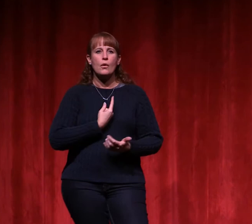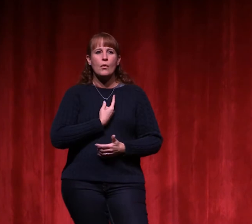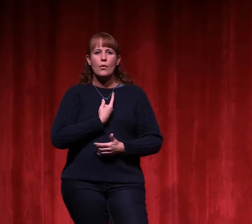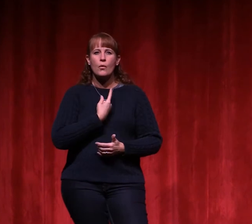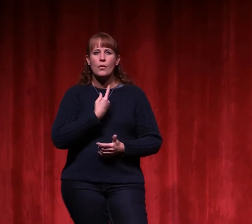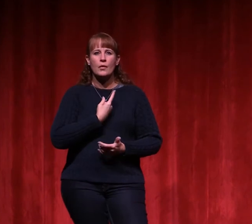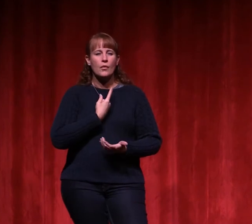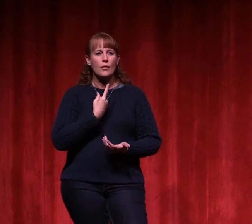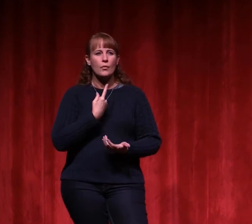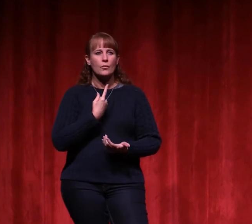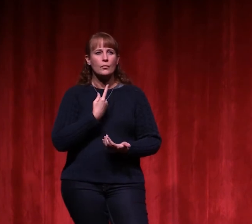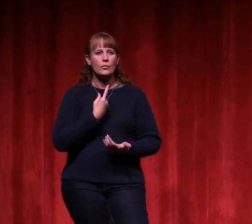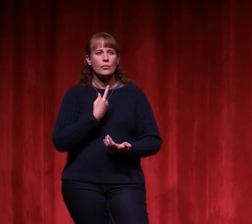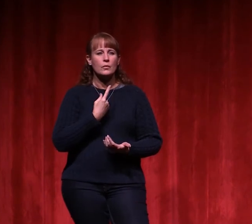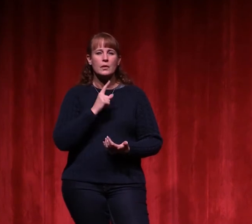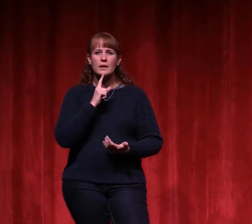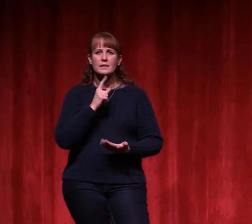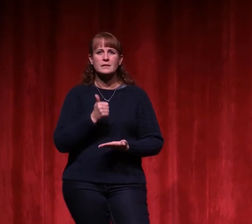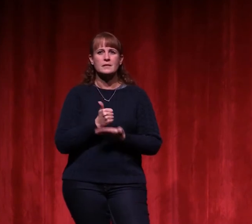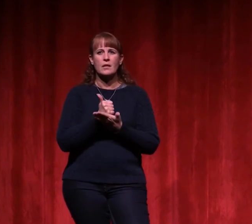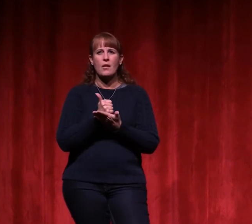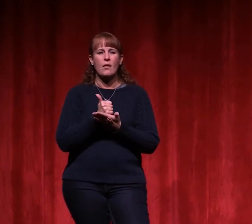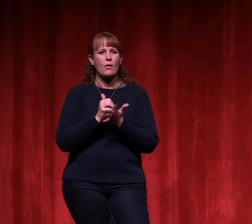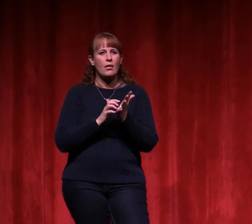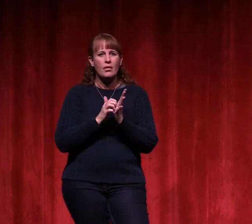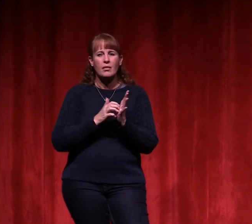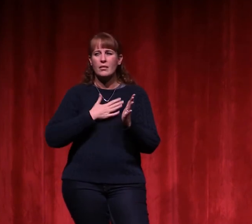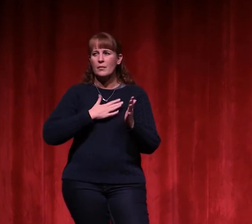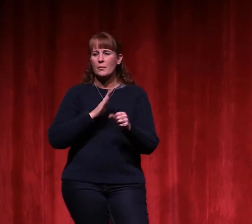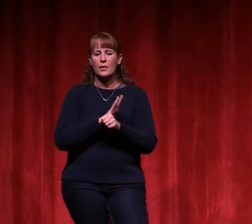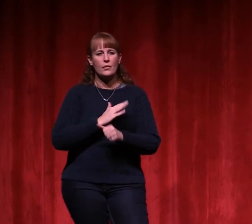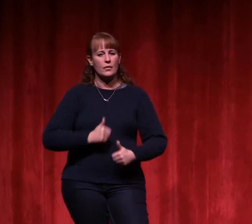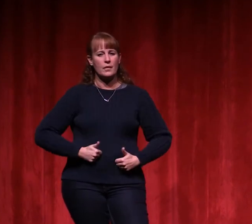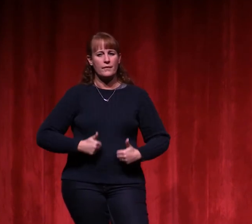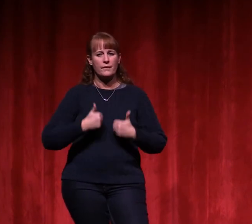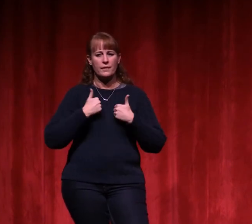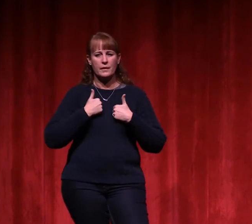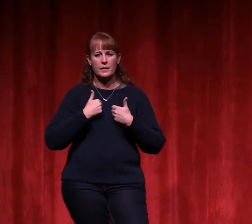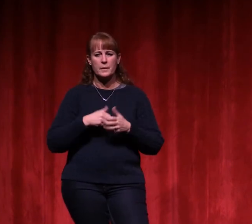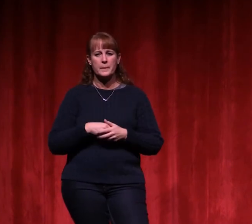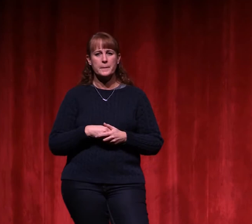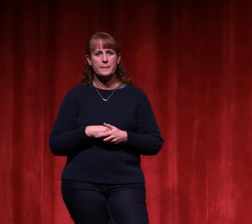alone and so helpless before in my whole life.